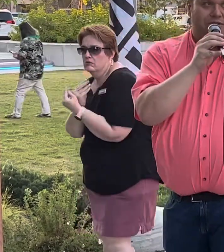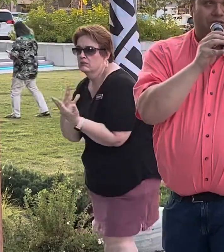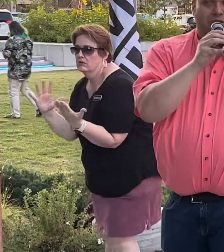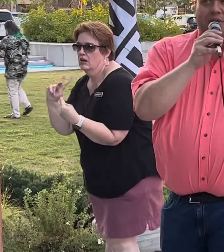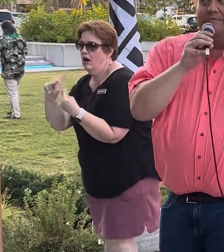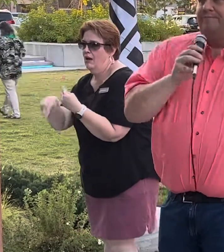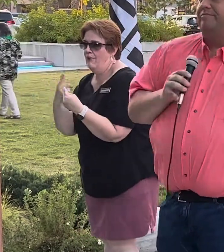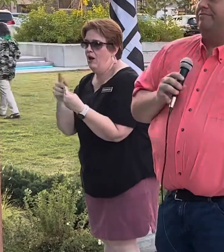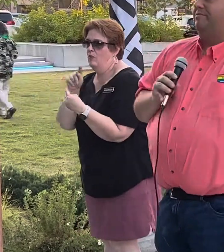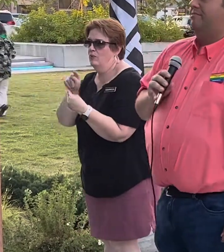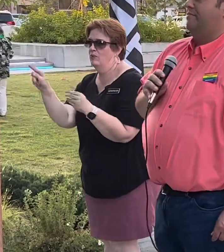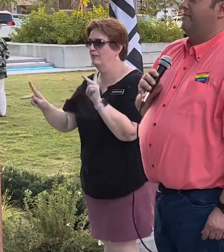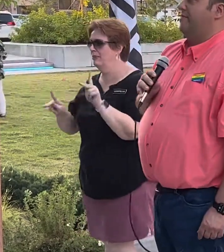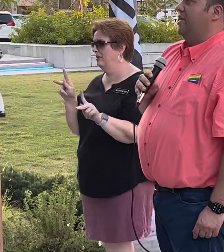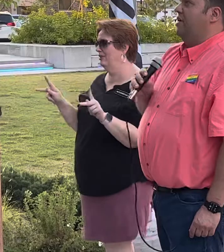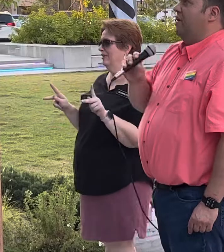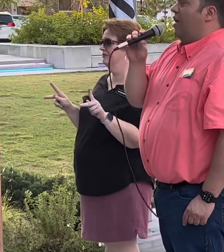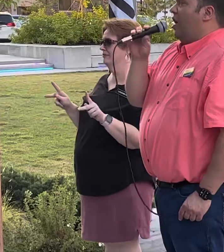about.